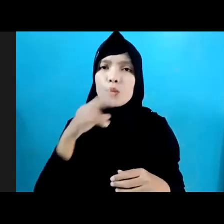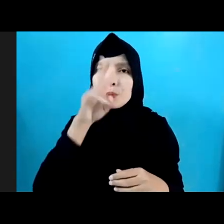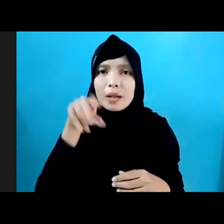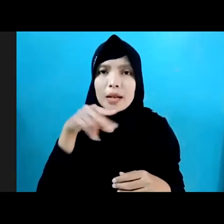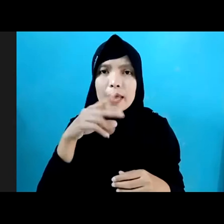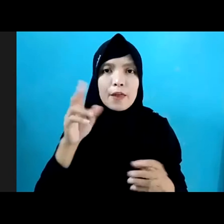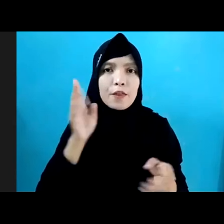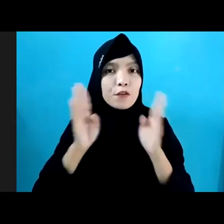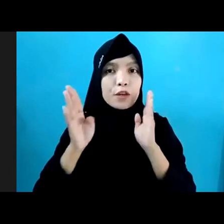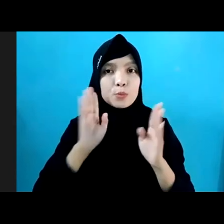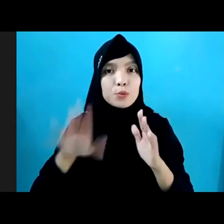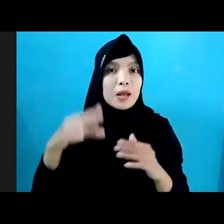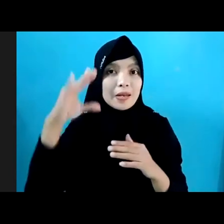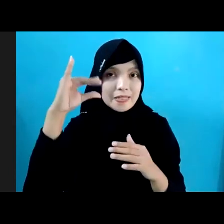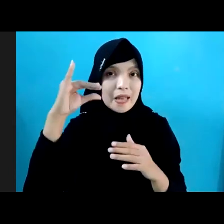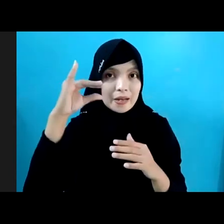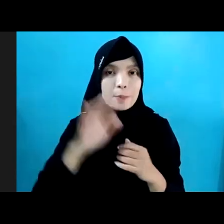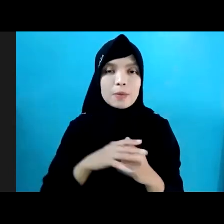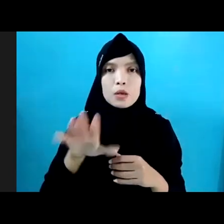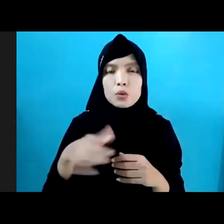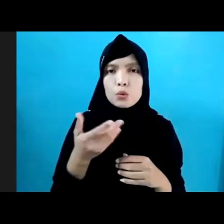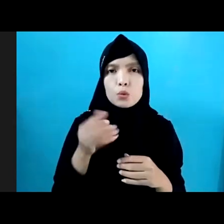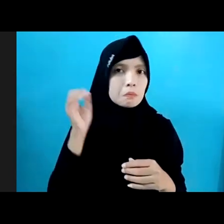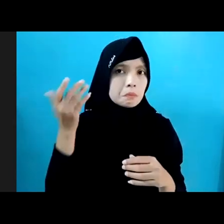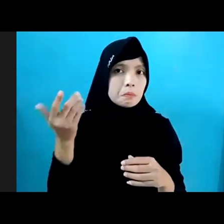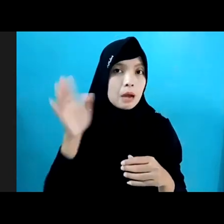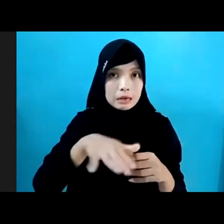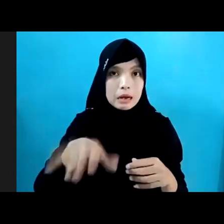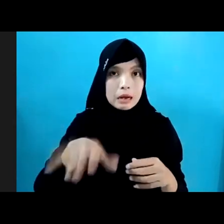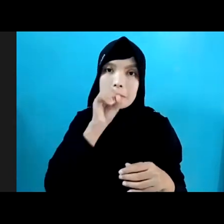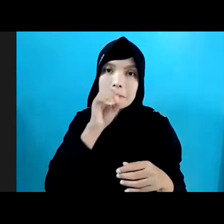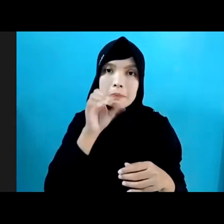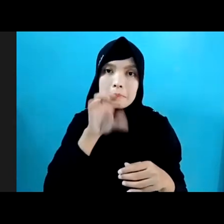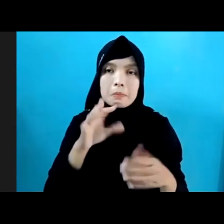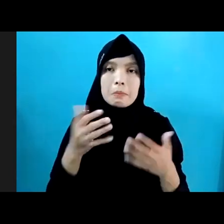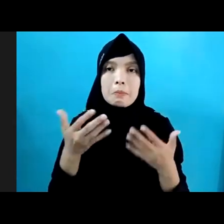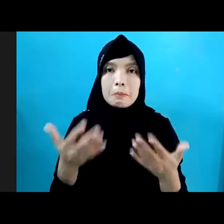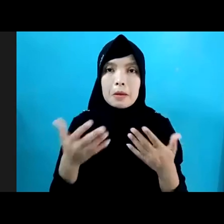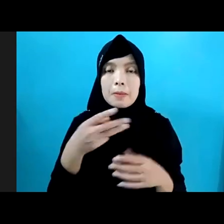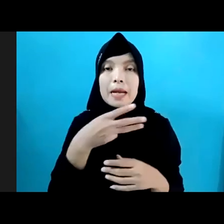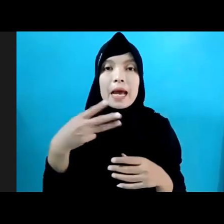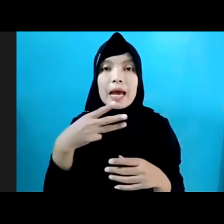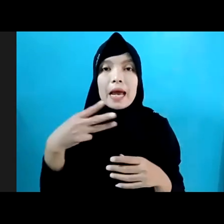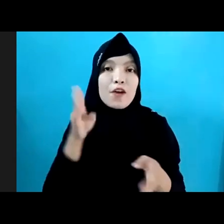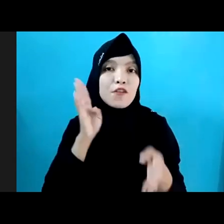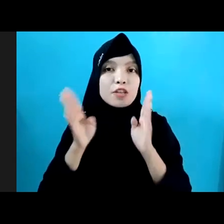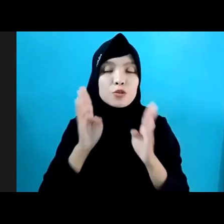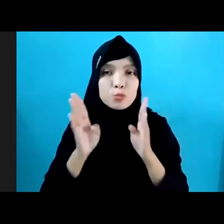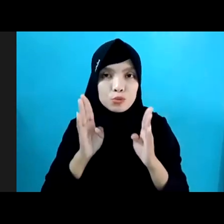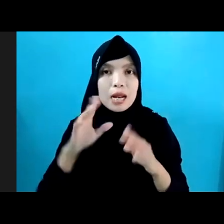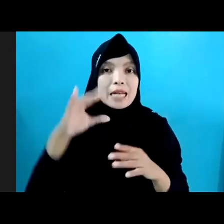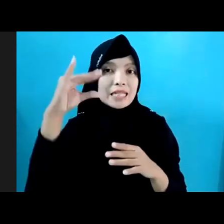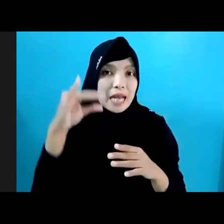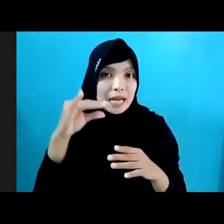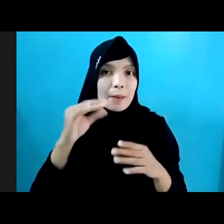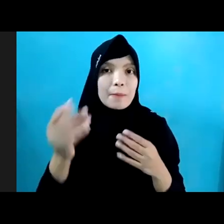It Safer For Children To Report Issues Online Or When They're Using Instagram And Messaging So I Think